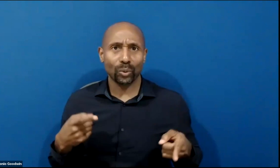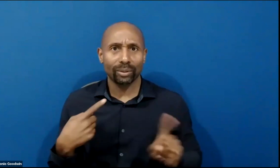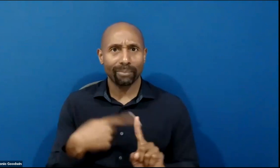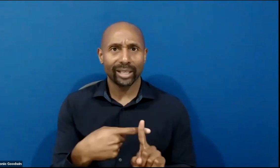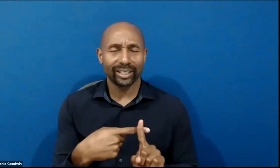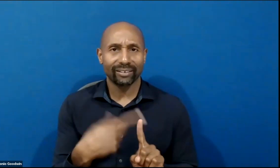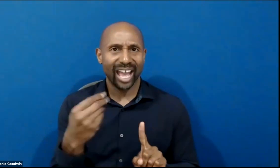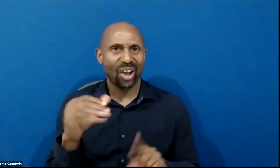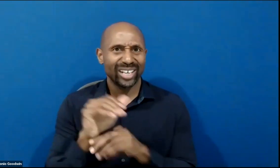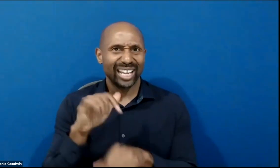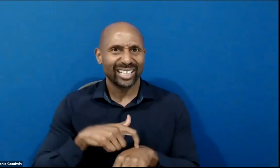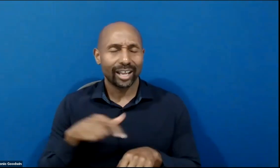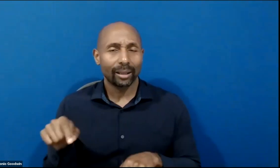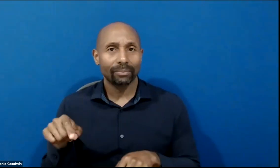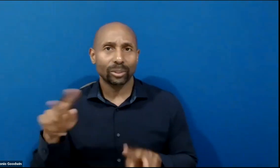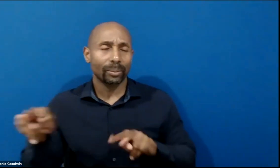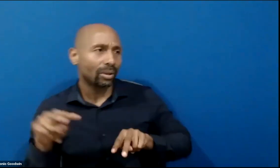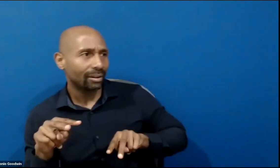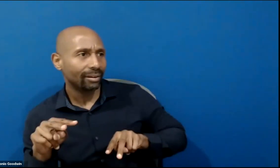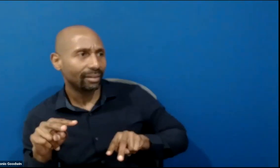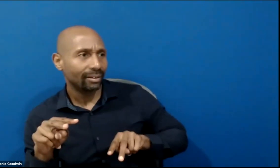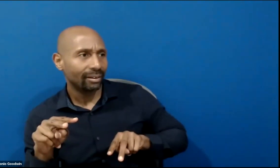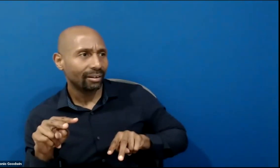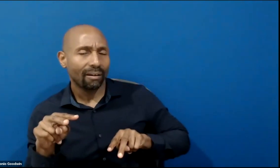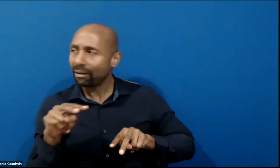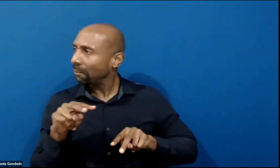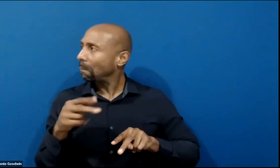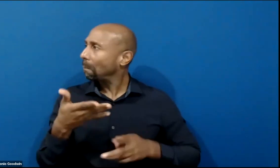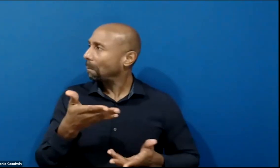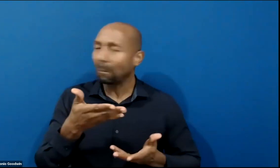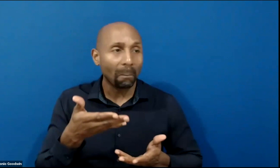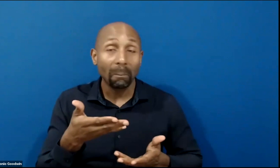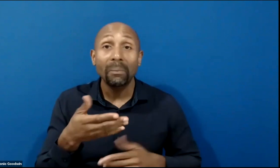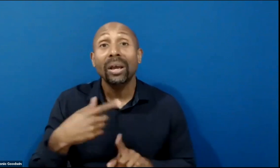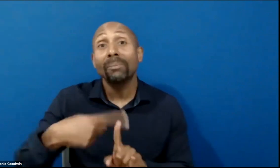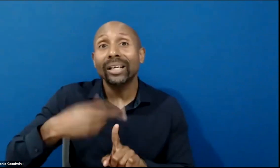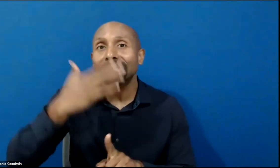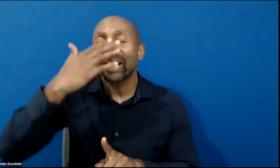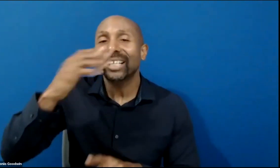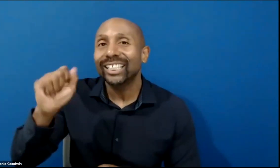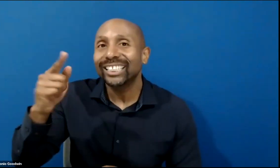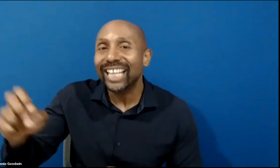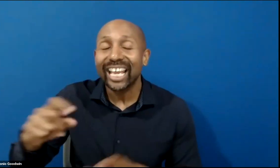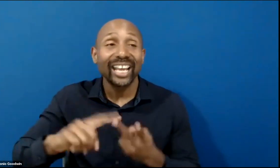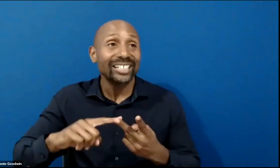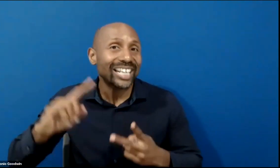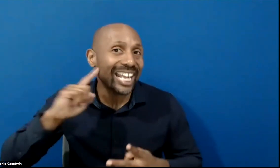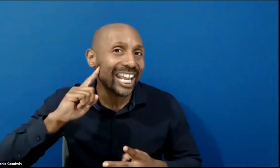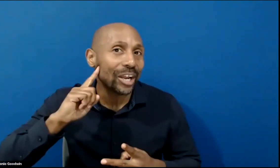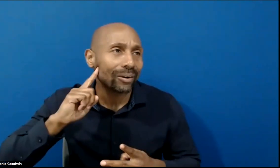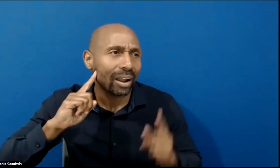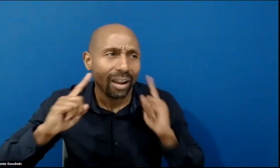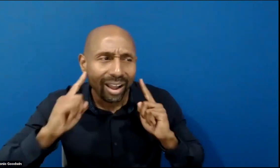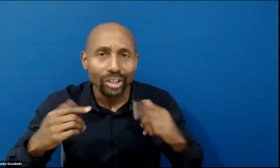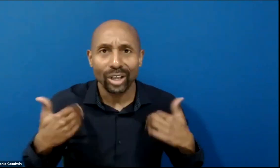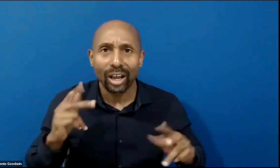smelling sage and hearing young people, you know, talking, and that disrupted, you know, what was normal in the space in a